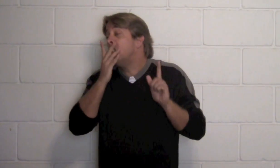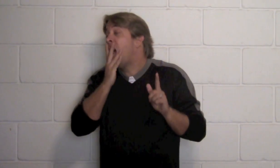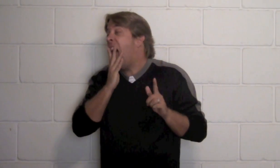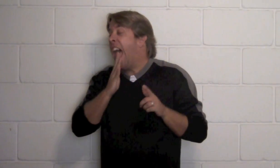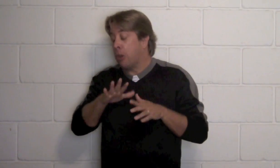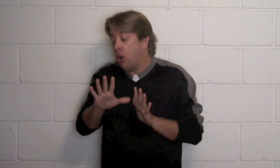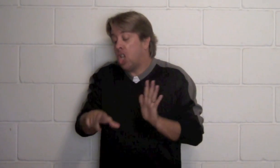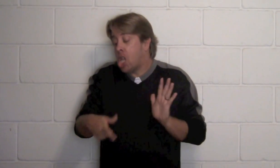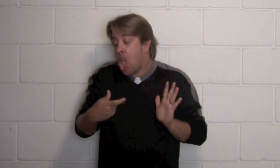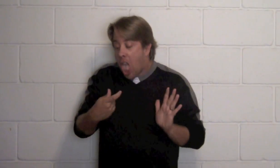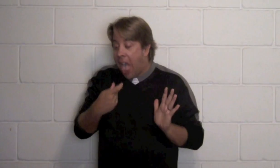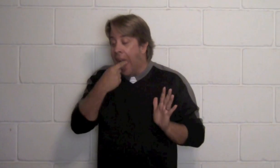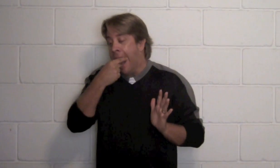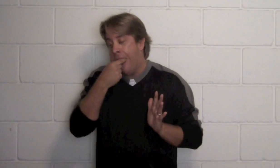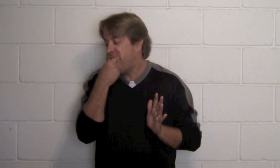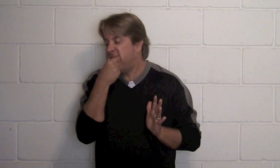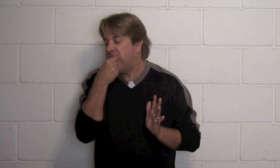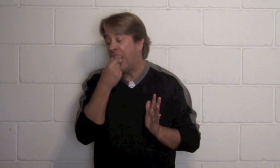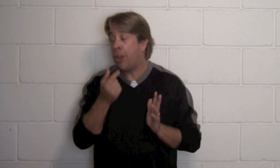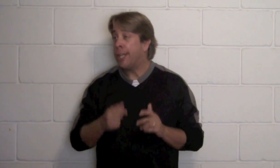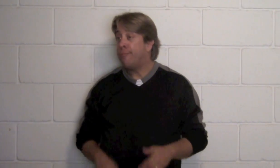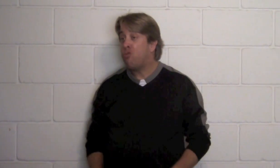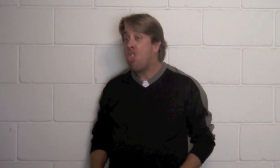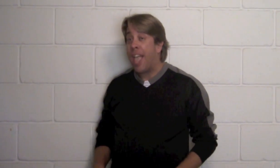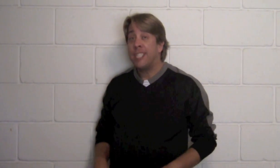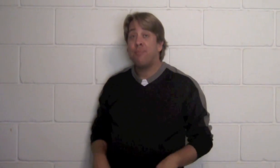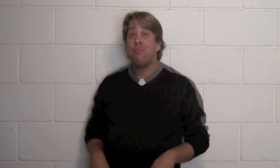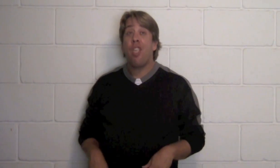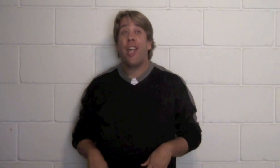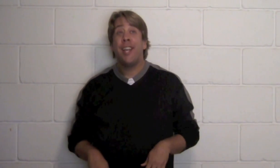After waking up, she put her dentures back in,